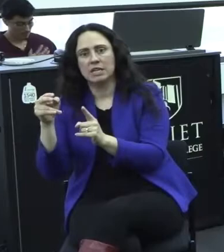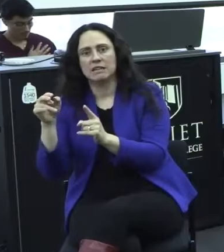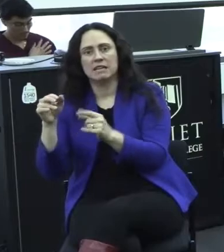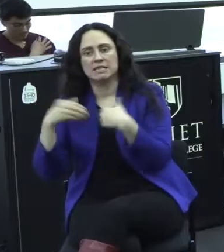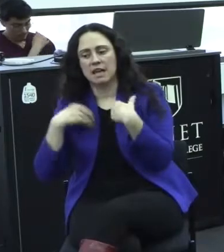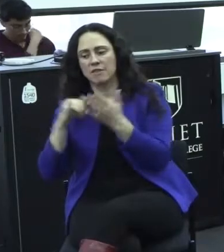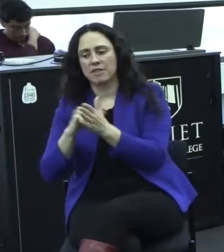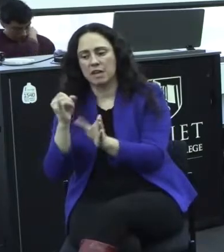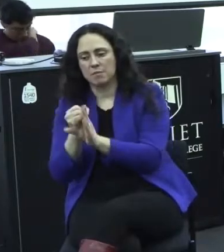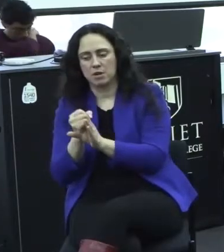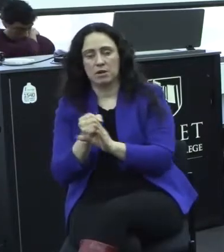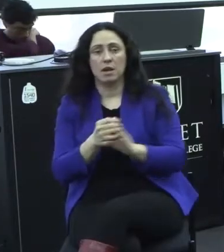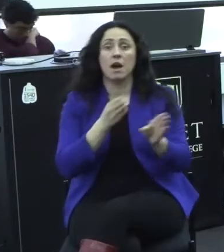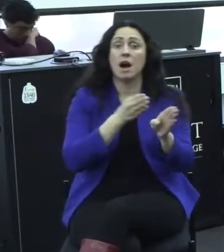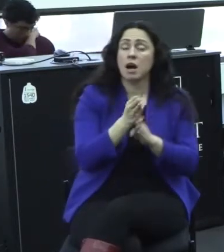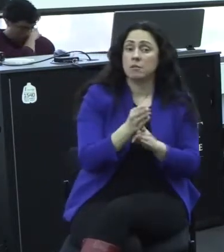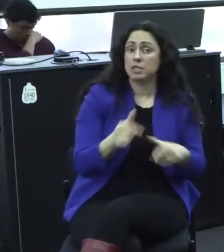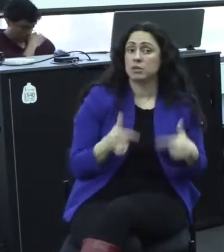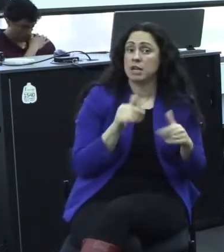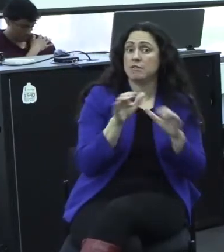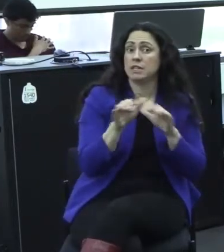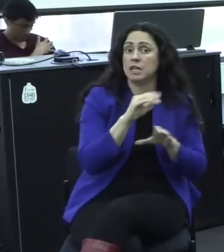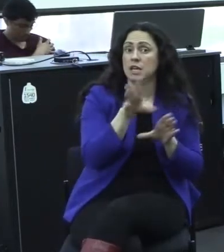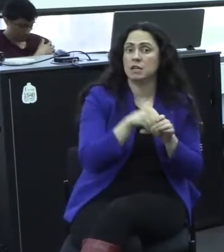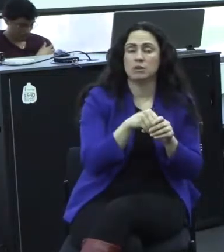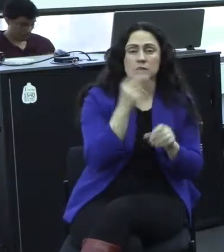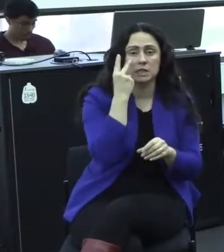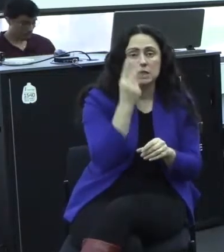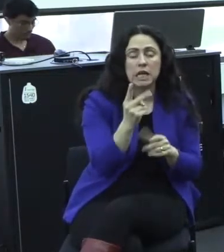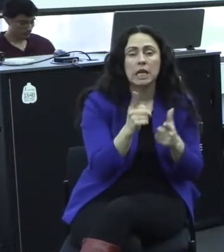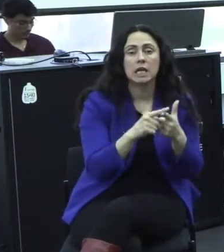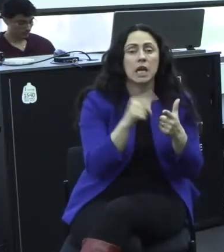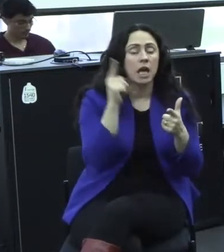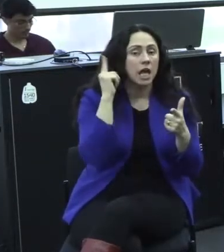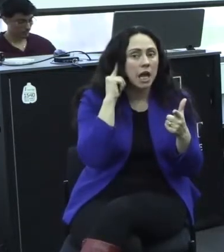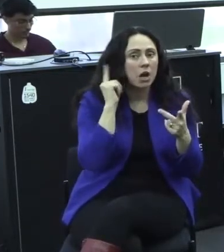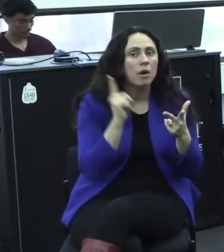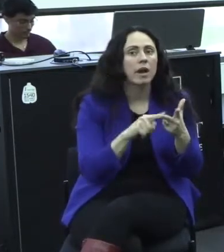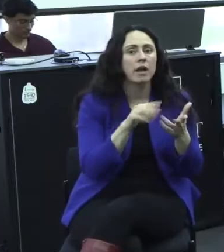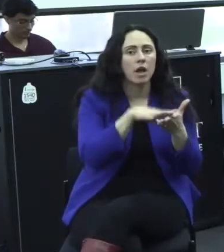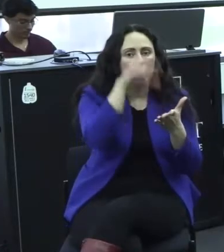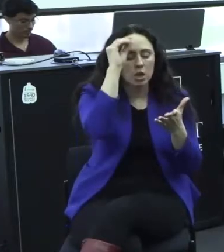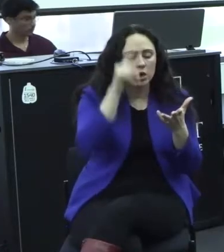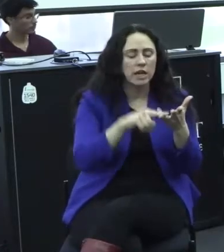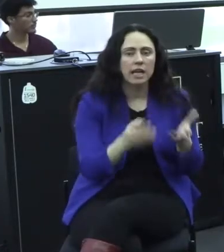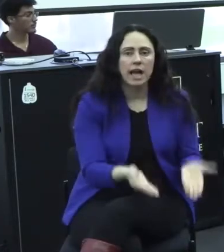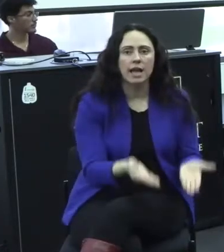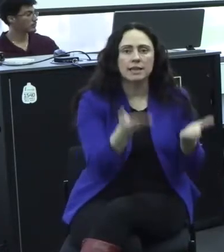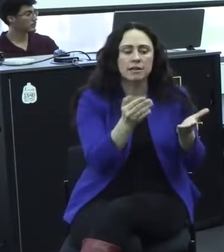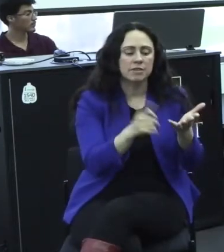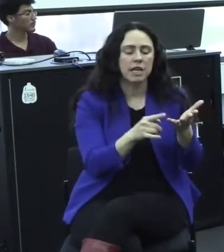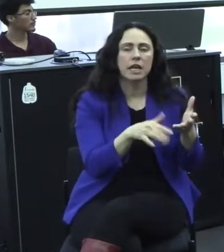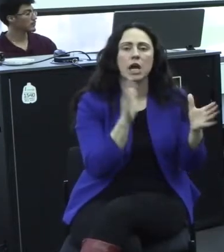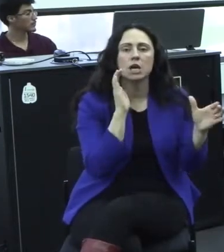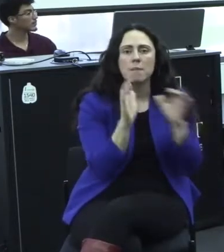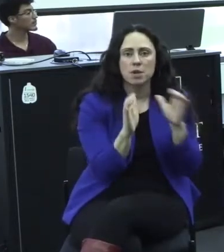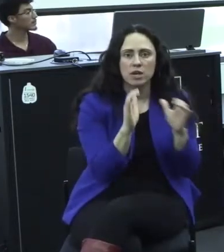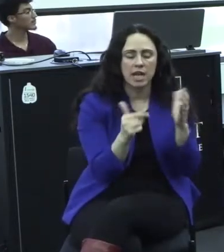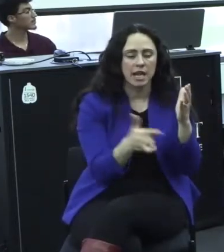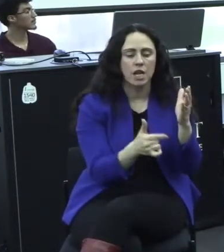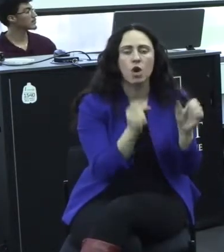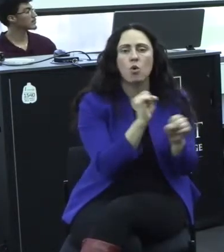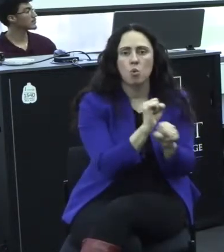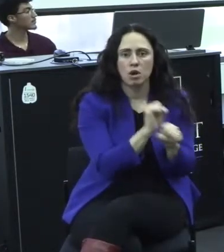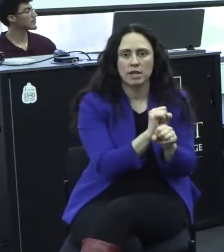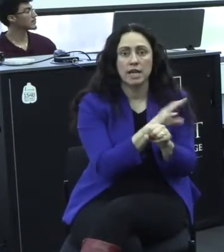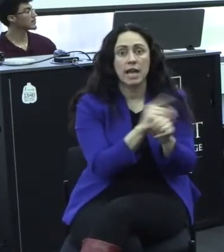And a major life activity includes seeing, hearing, learning, lifting, communicating, working,